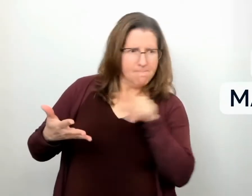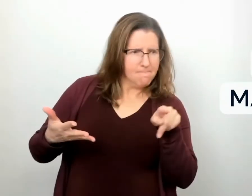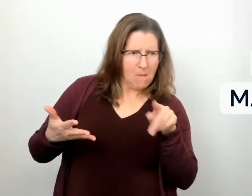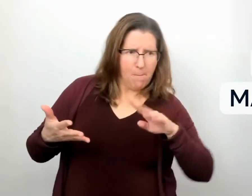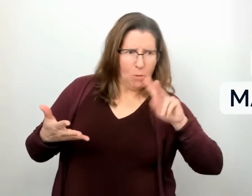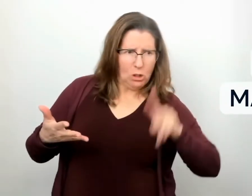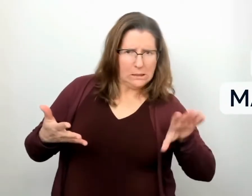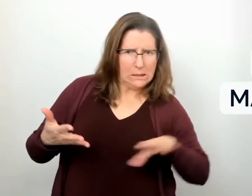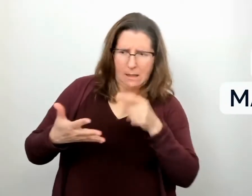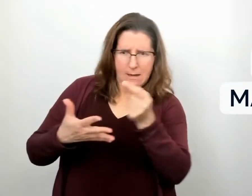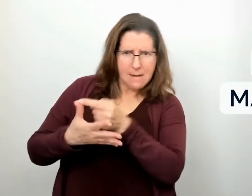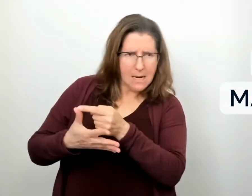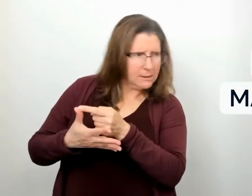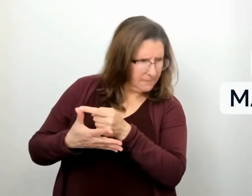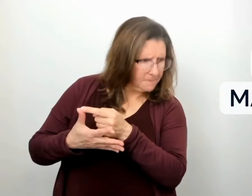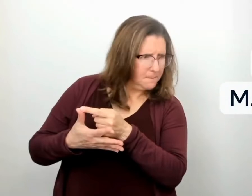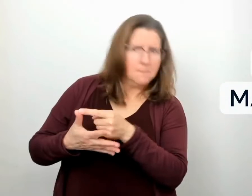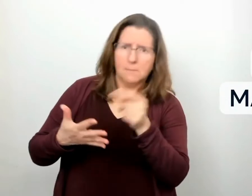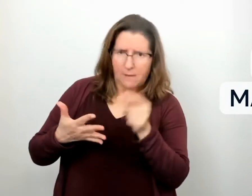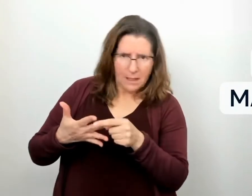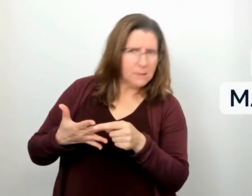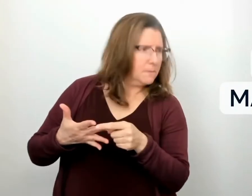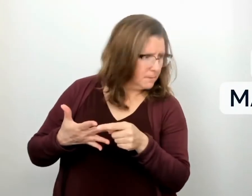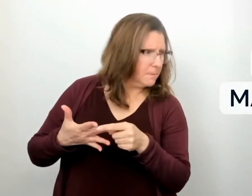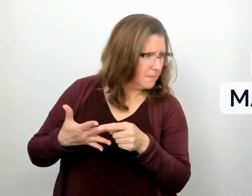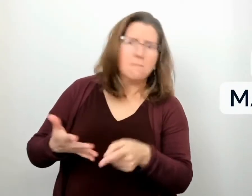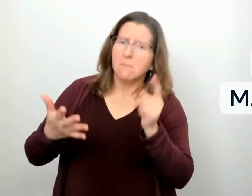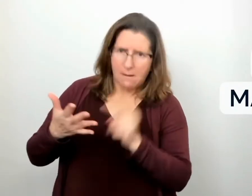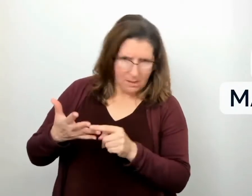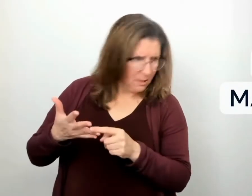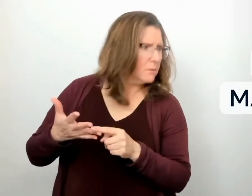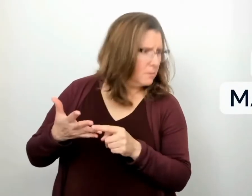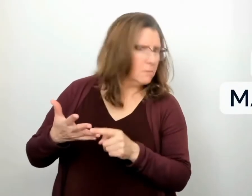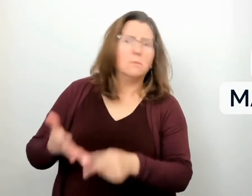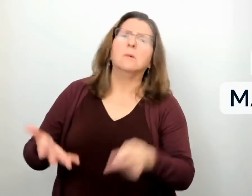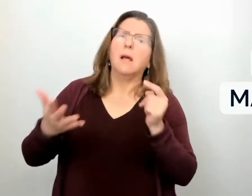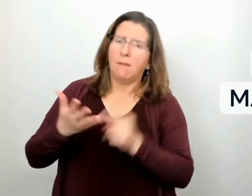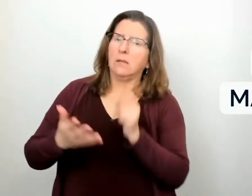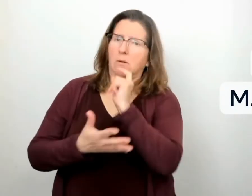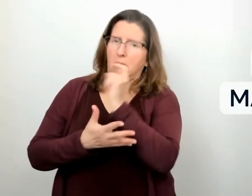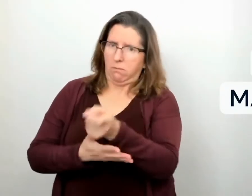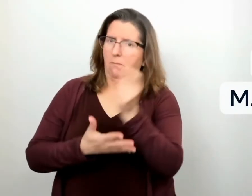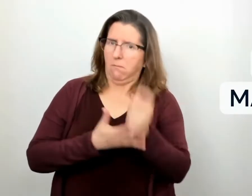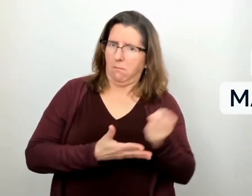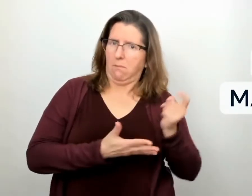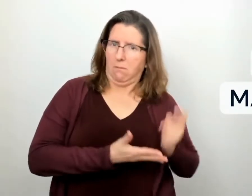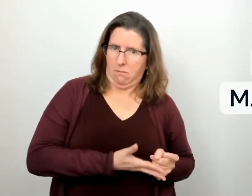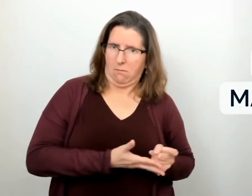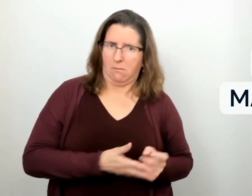work. As your work demonstrates the expectations of the rubric or guide, points will be awarded. So these are the